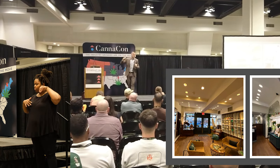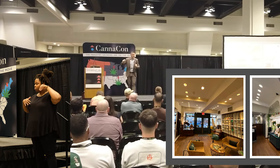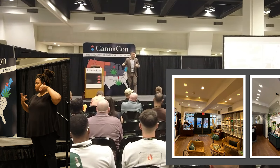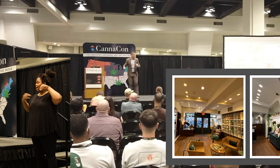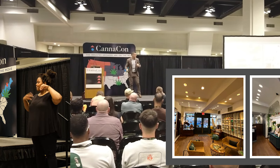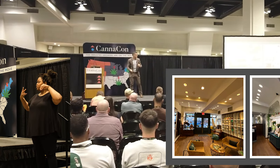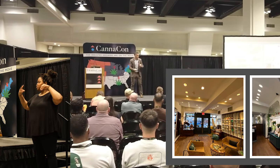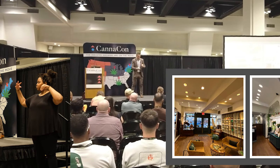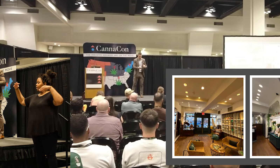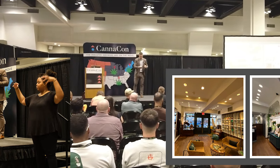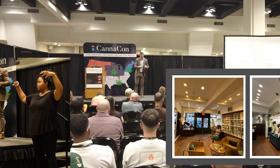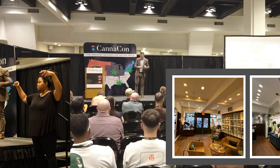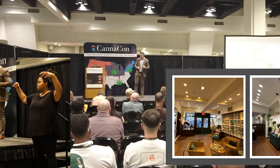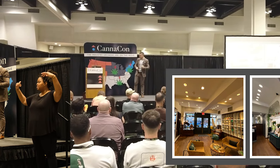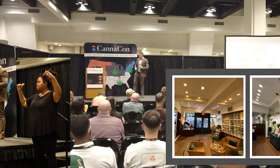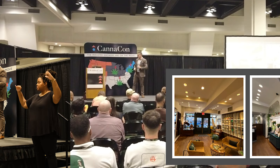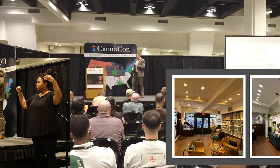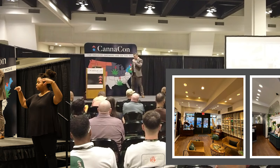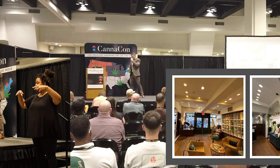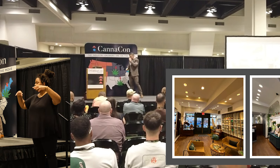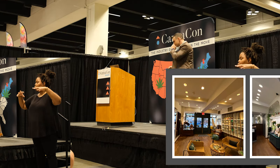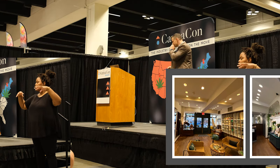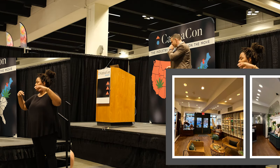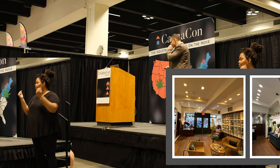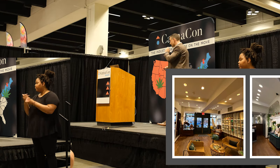would cover that same area.